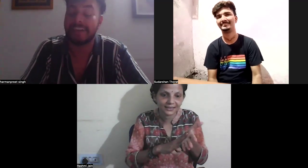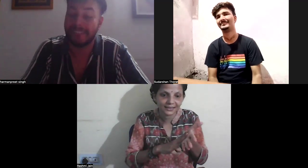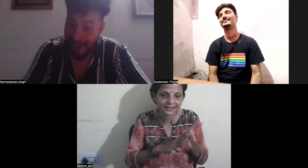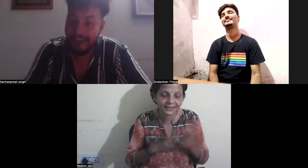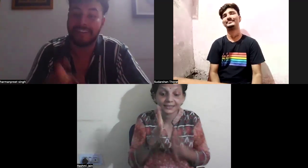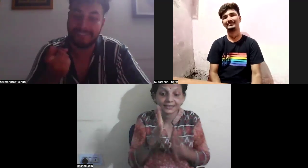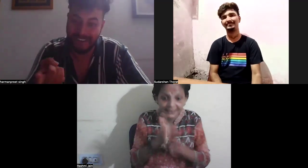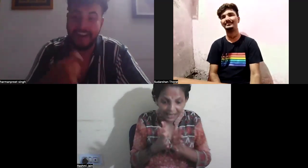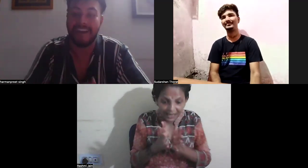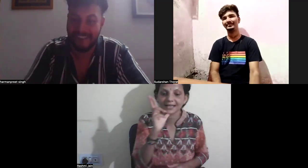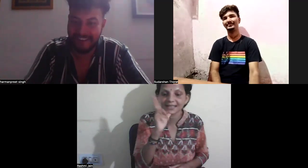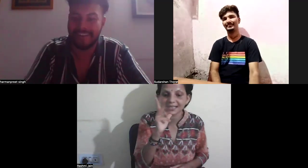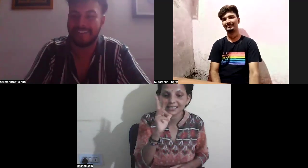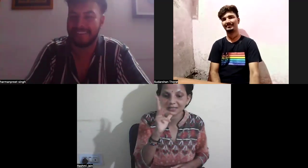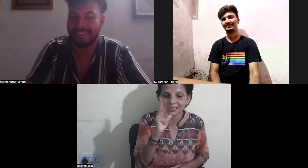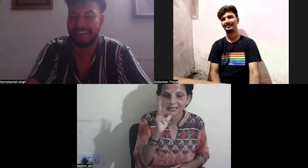Rashmi Jain.